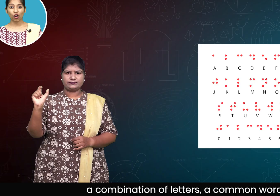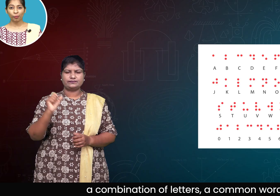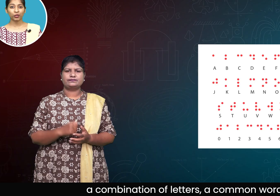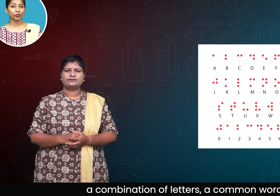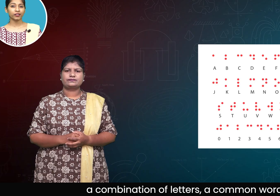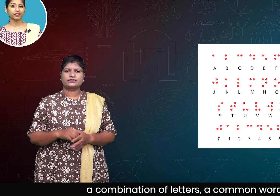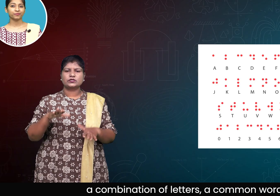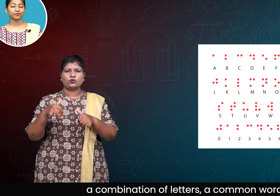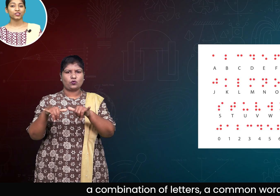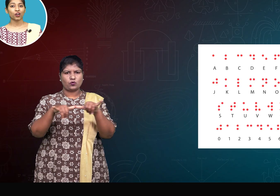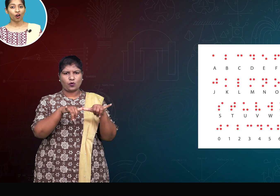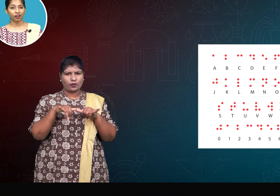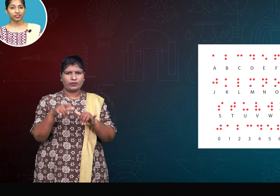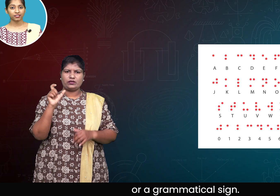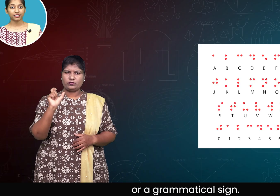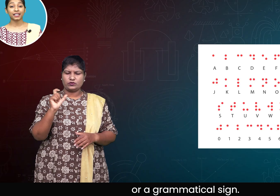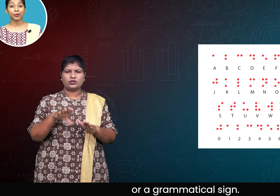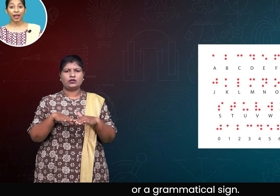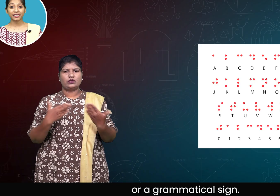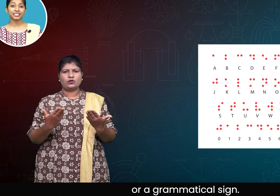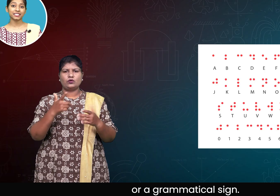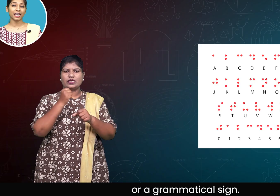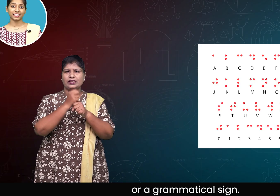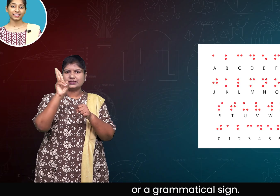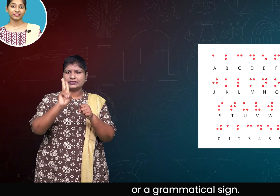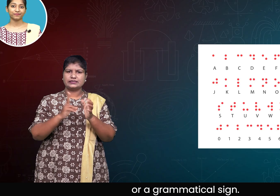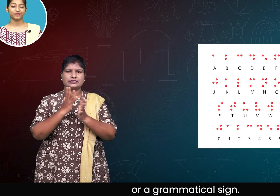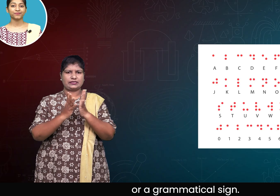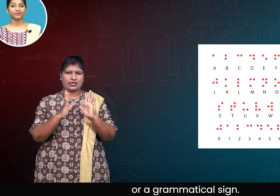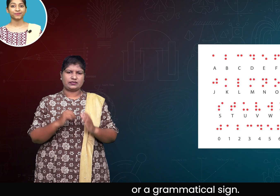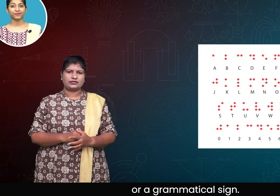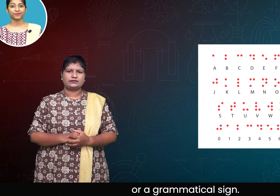a common word, or a grammatic sign.